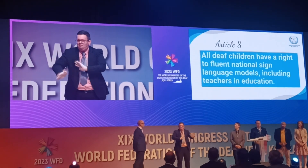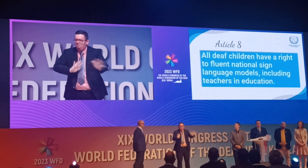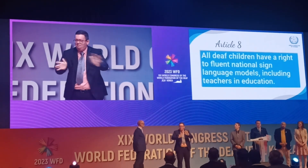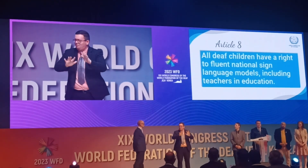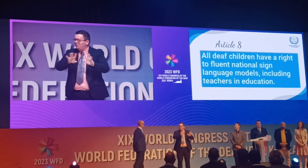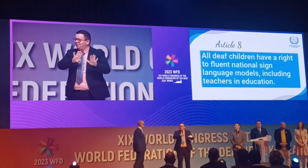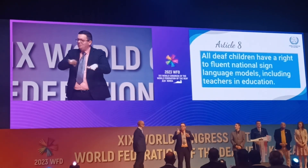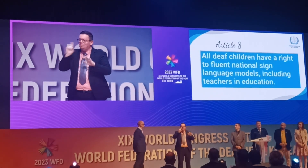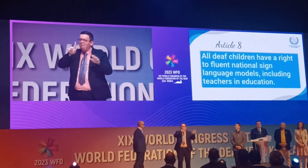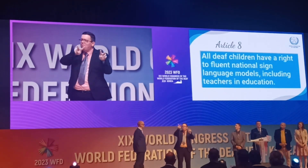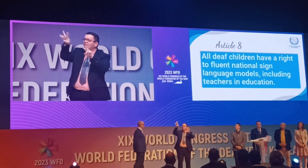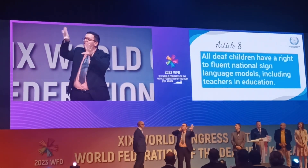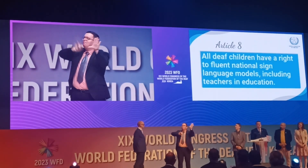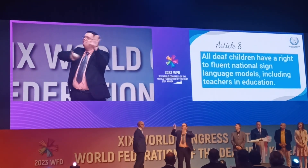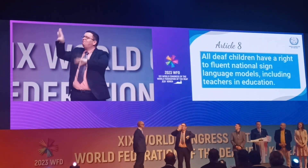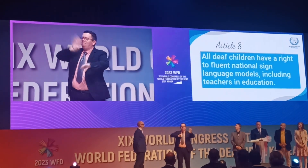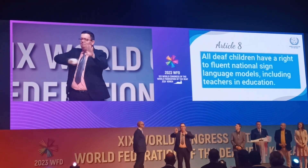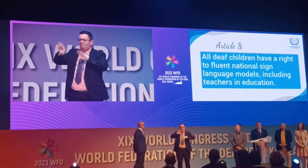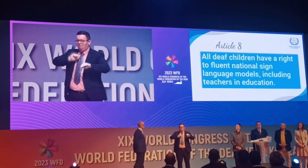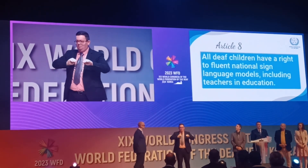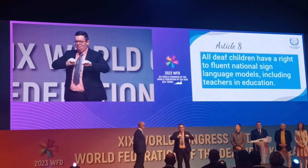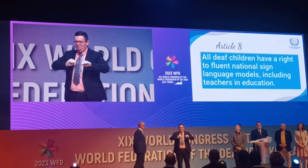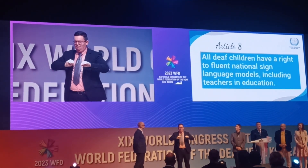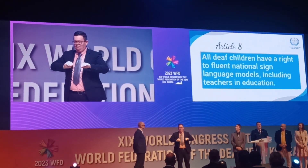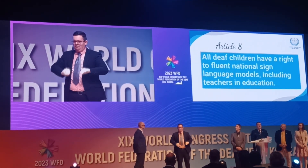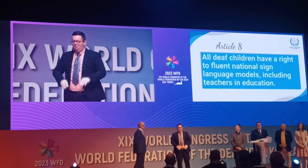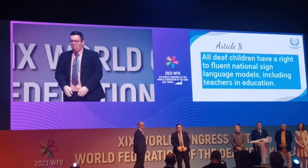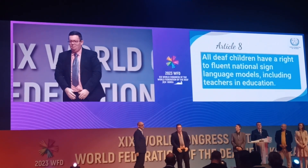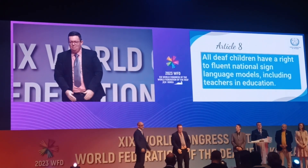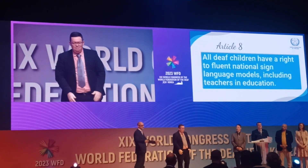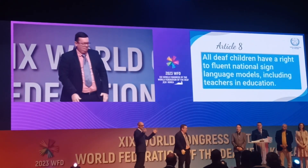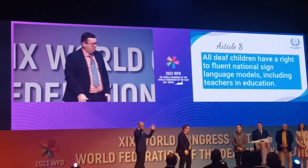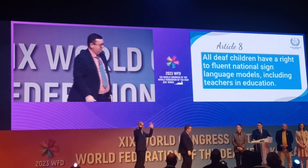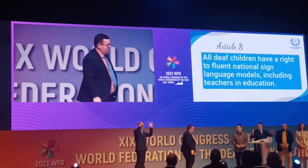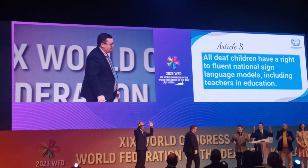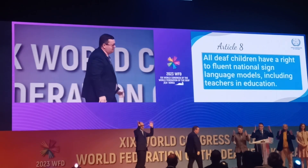including their teachers in education.